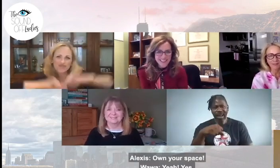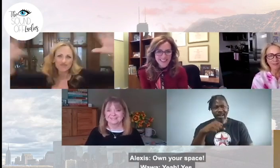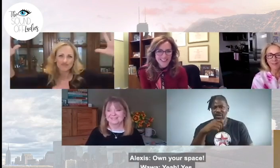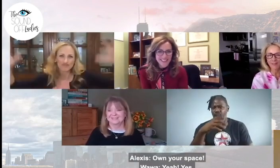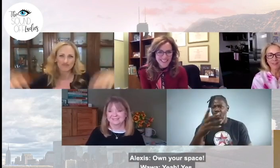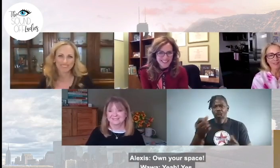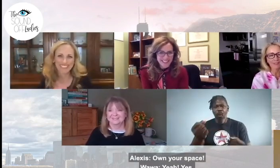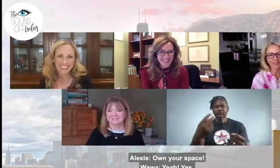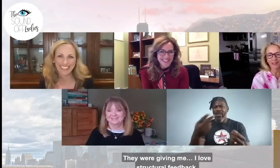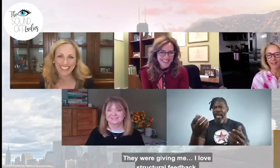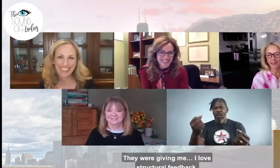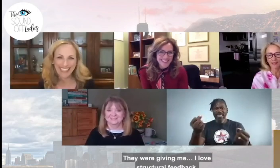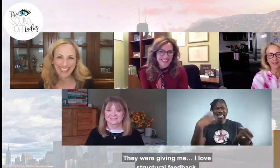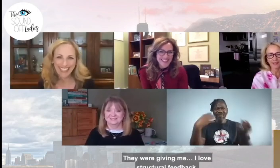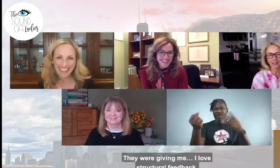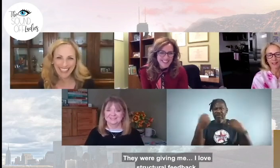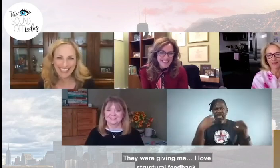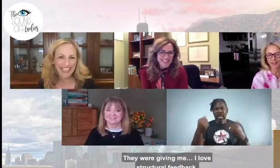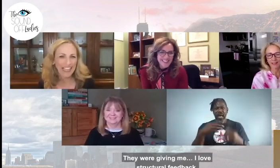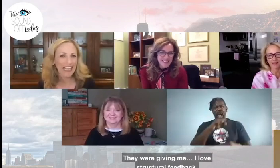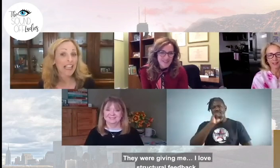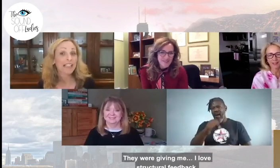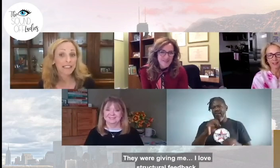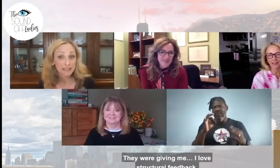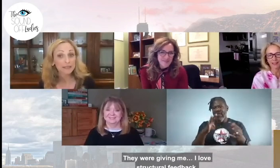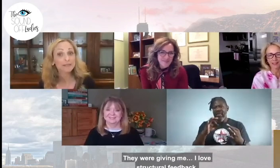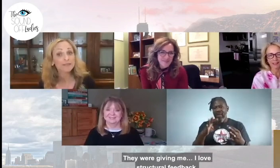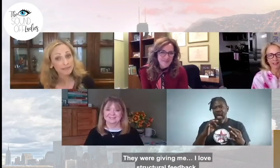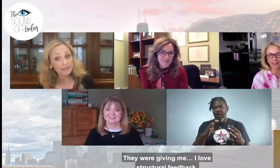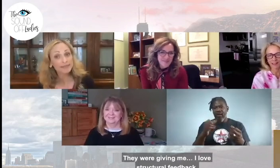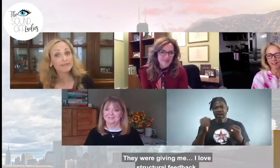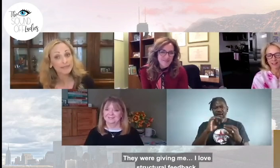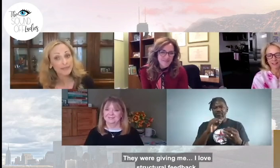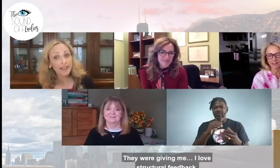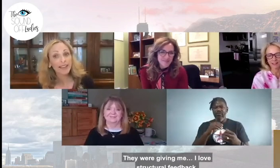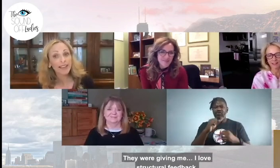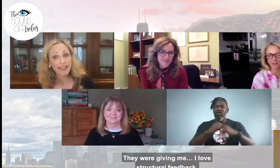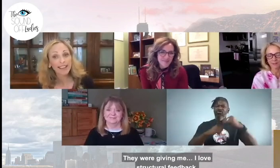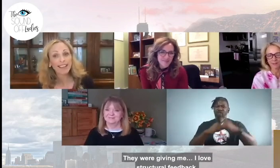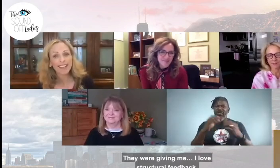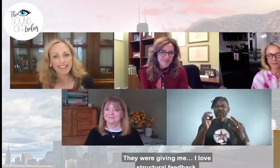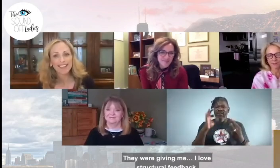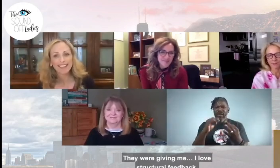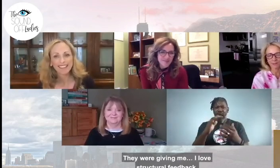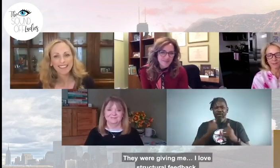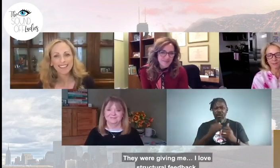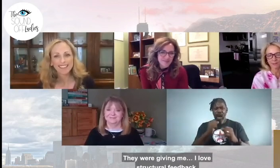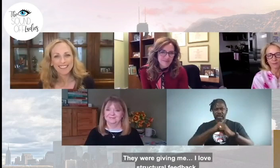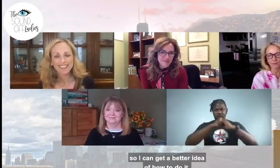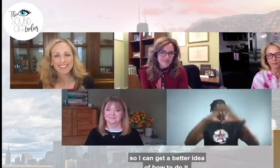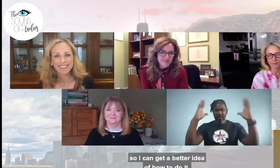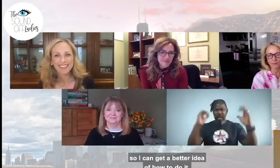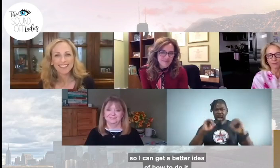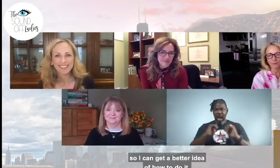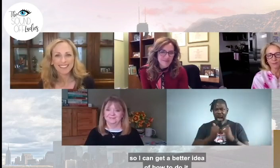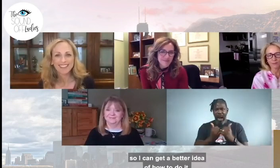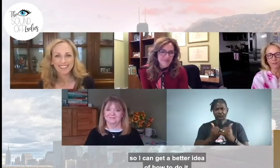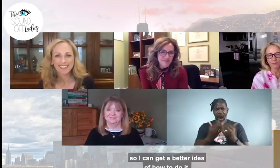your own space. Yeah, yes, they were just giving me some feedback, and I really love that feedback and that structure so I can get a